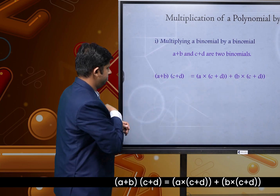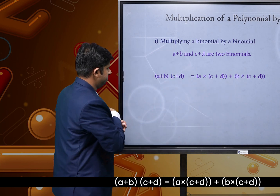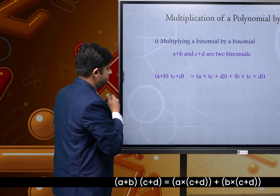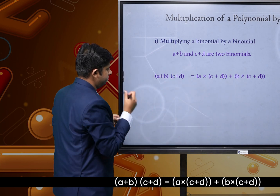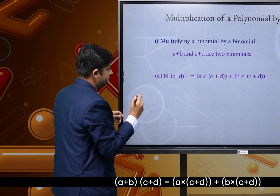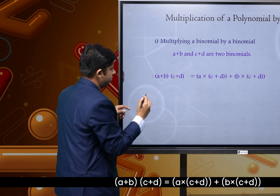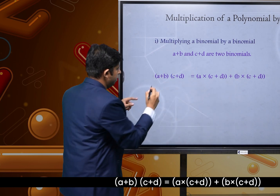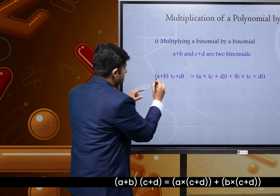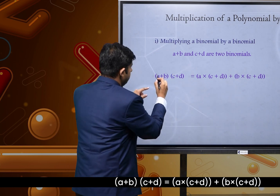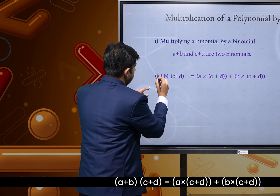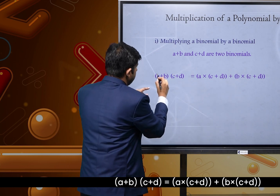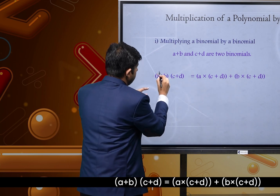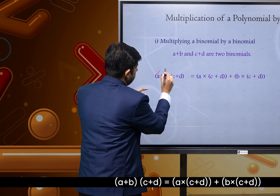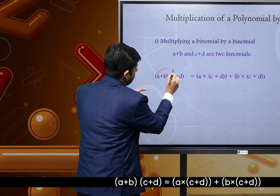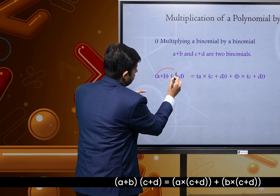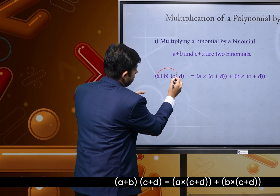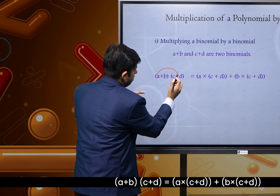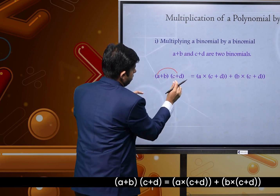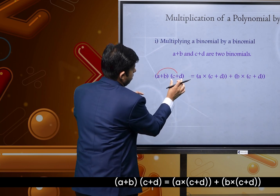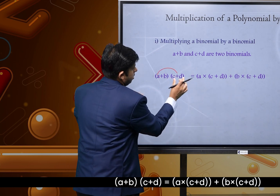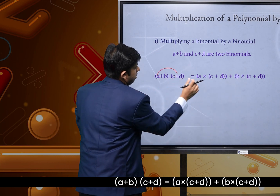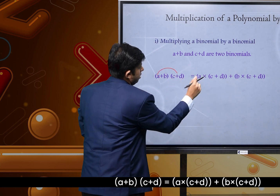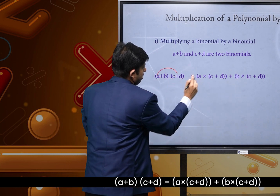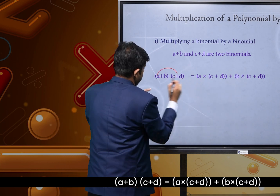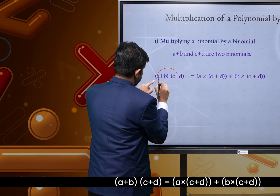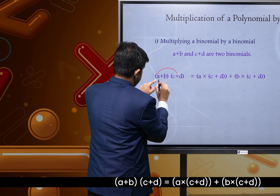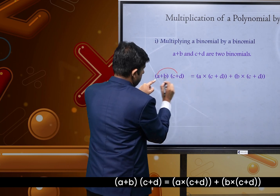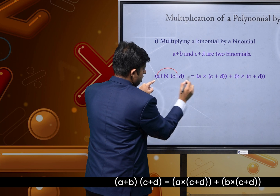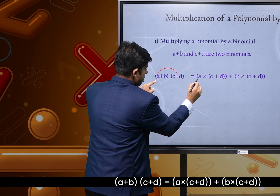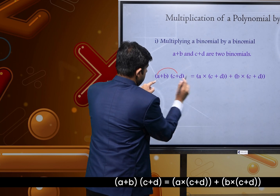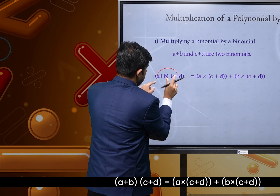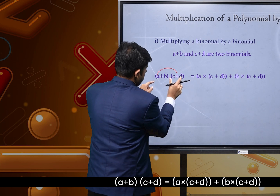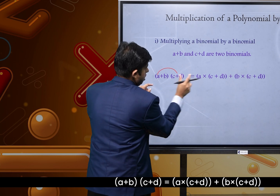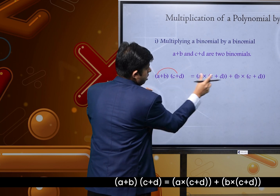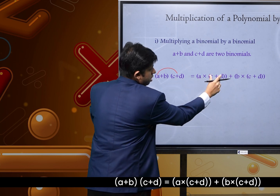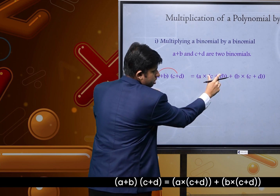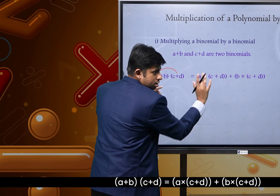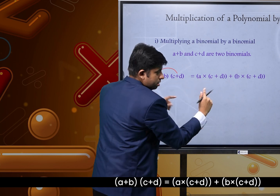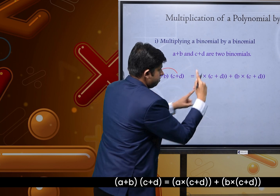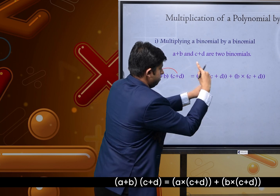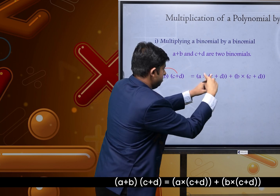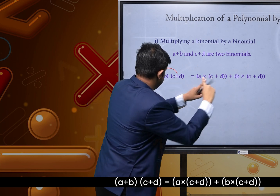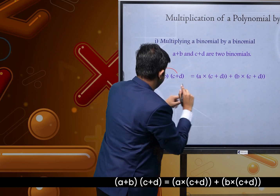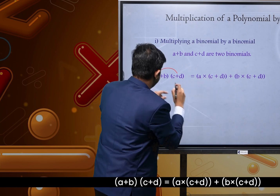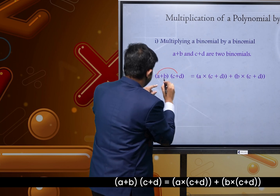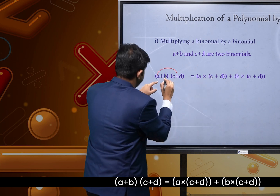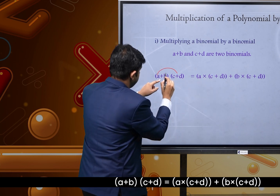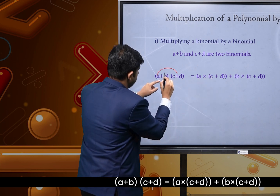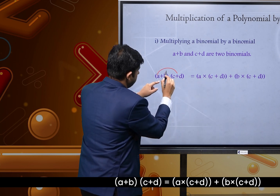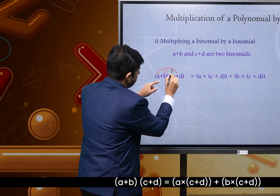to a into c plus d plus b into c plus d.